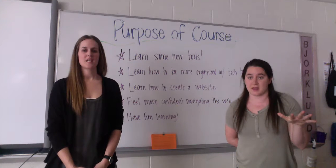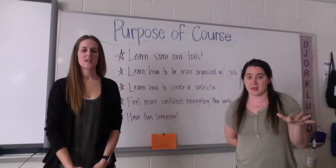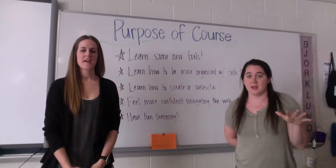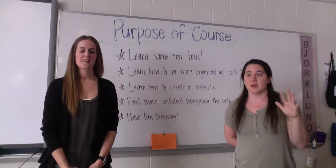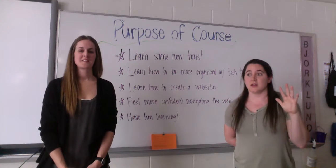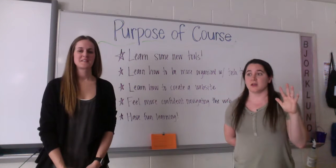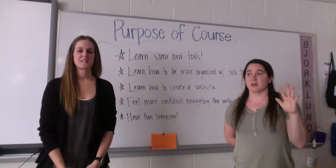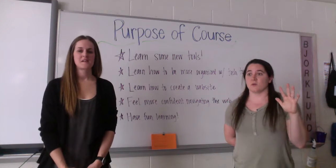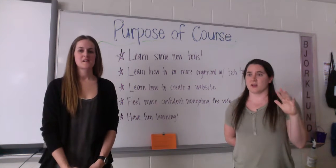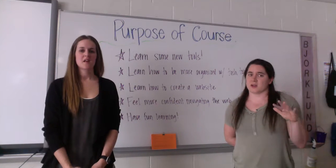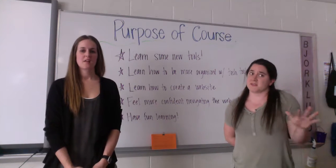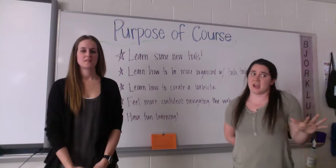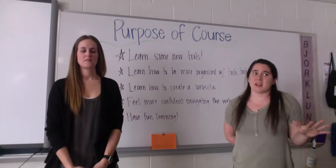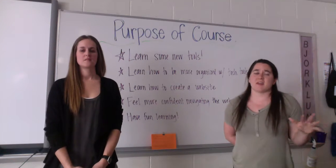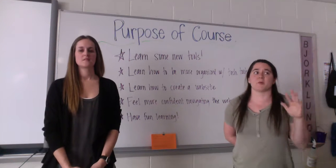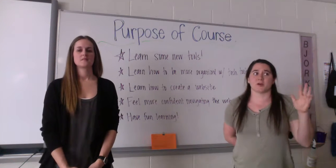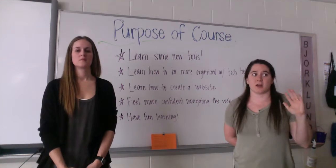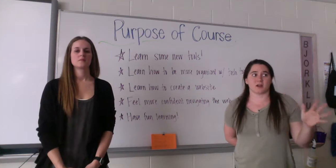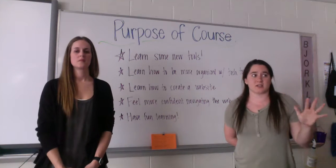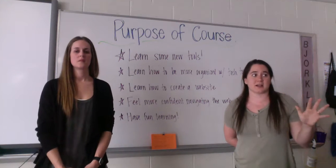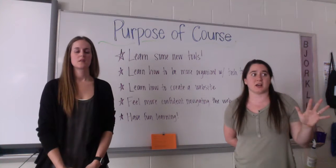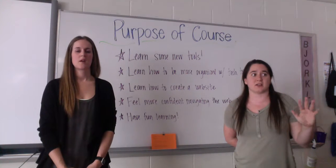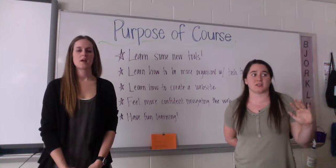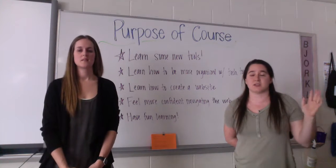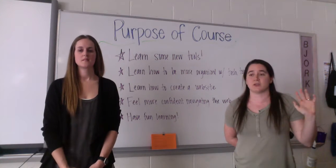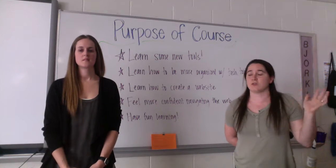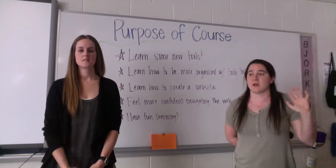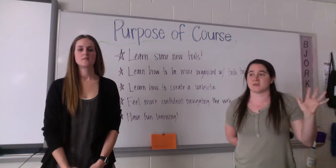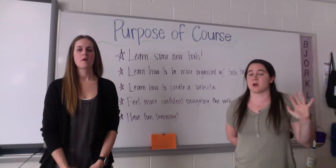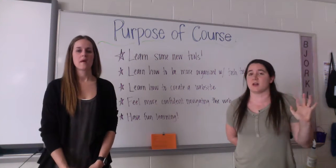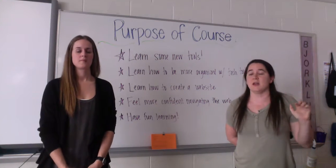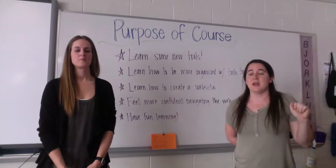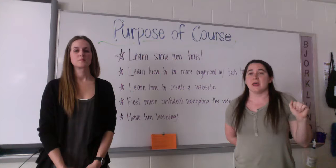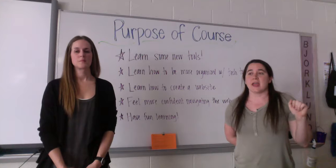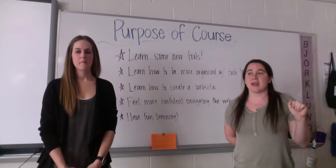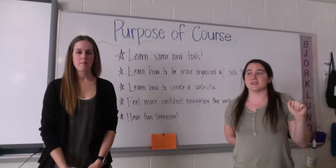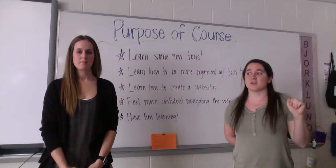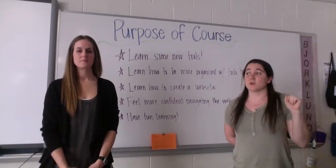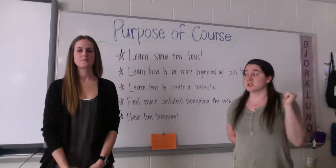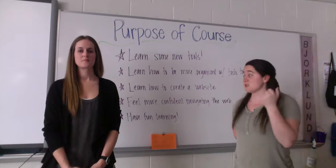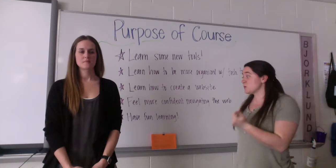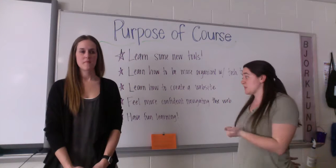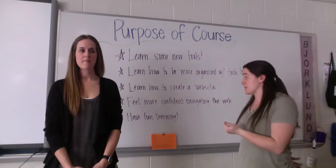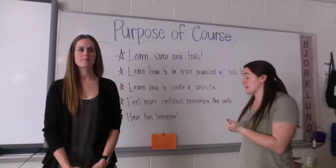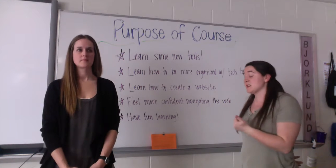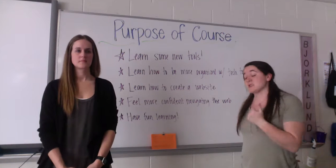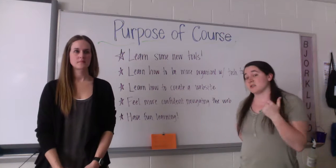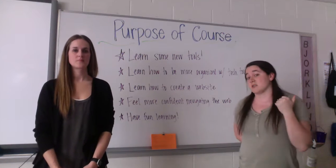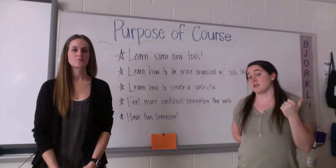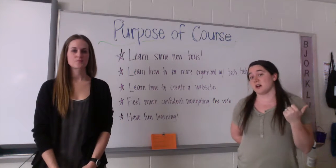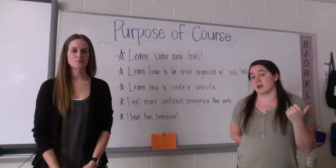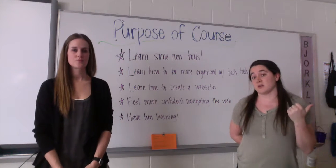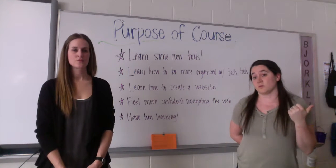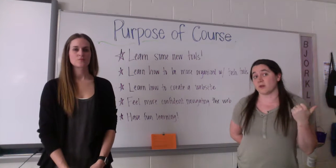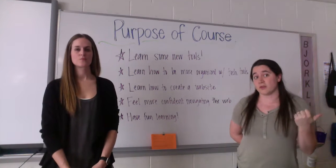everything when it comes to anything, but technology too as well. And so we're just super excited to learn along with